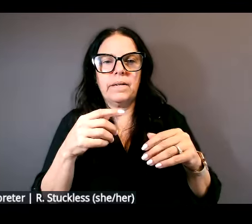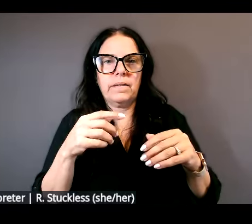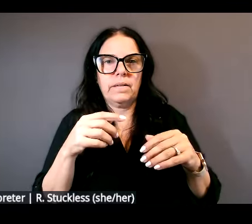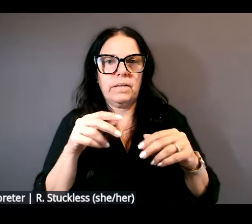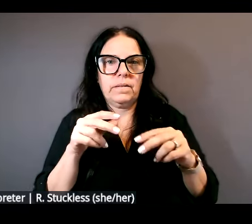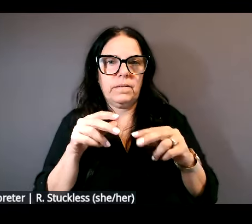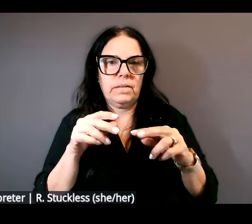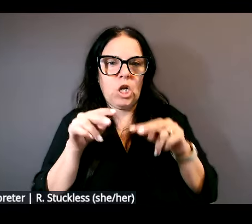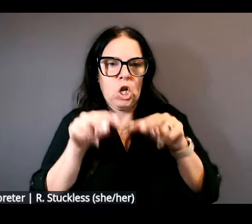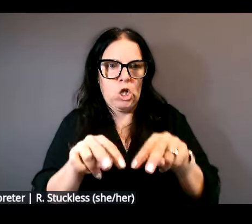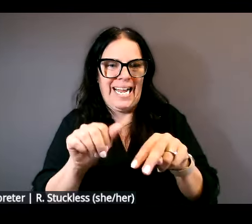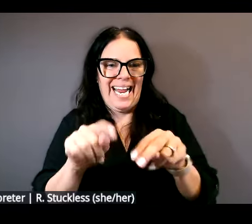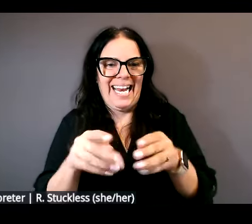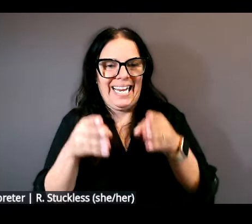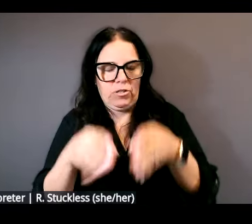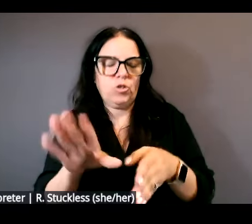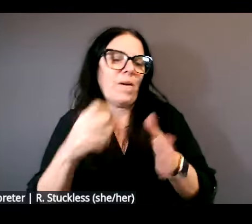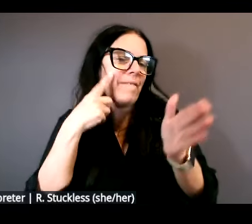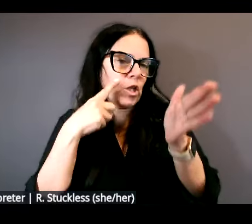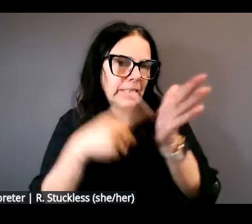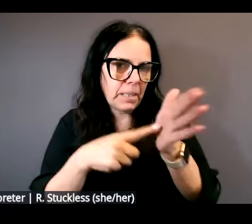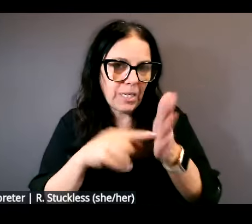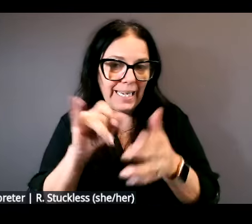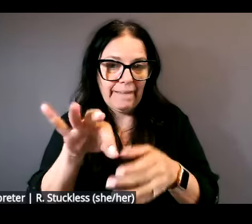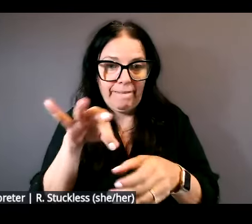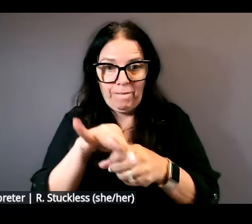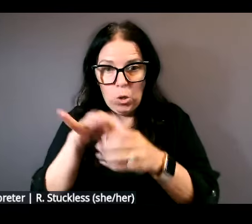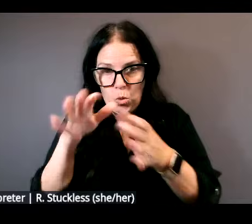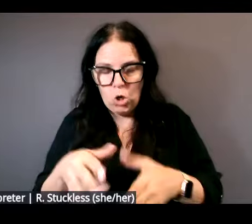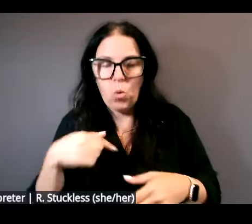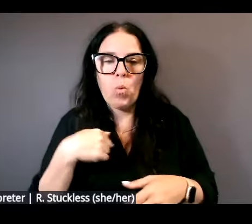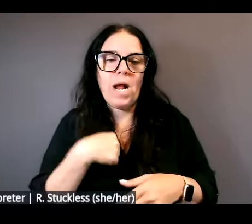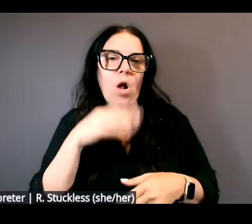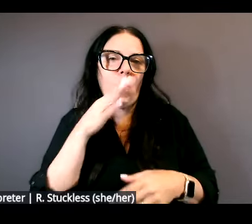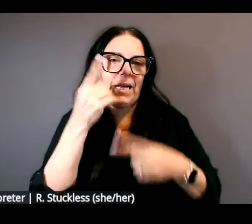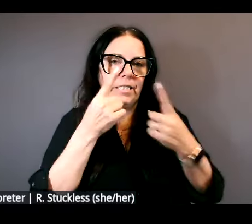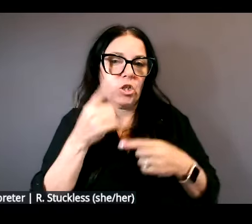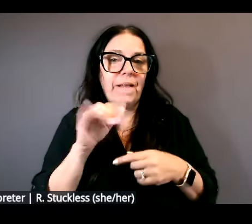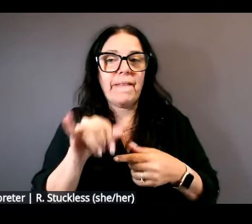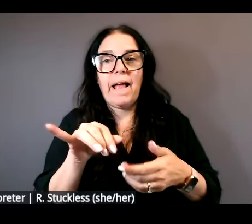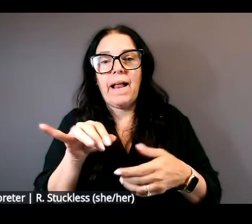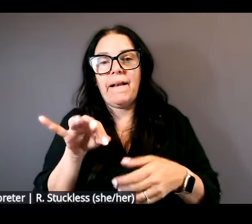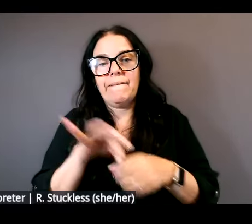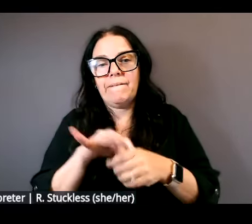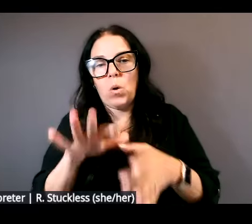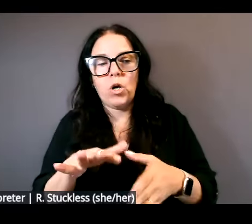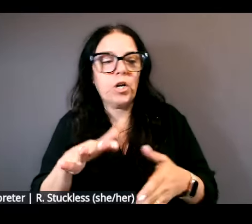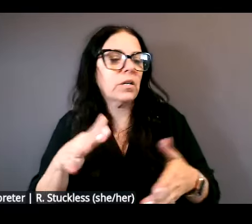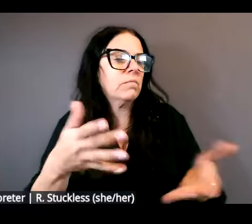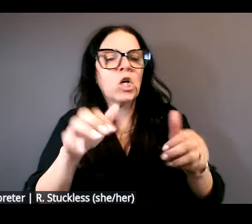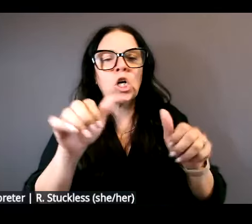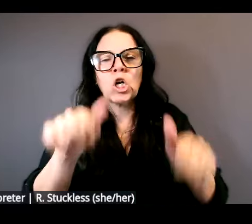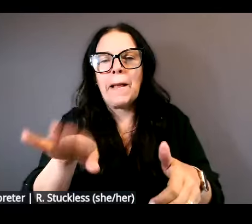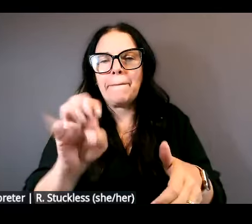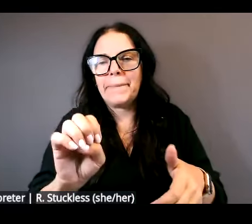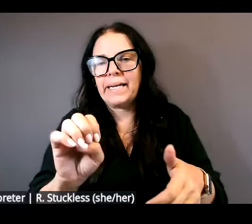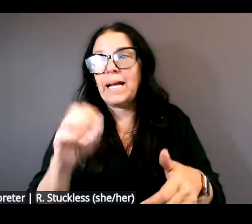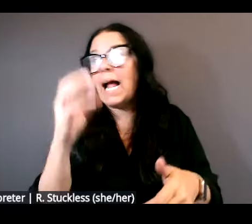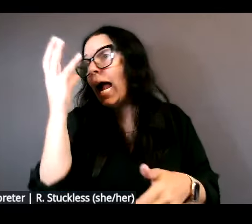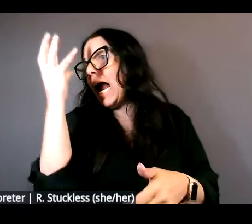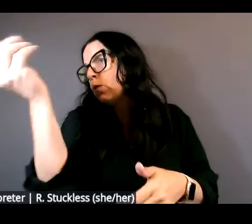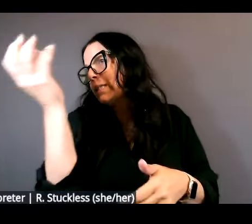So, for example, with a voter, we take into consideration that voters might be signing on a clipboard exposed to elements, for example. So